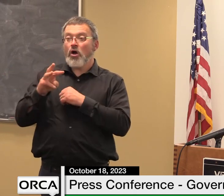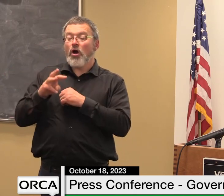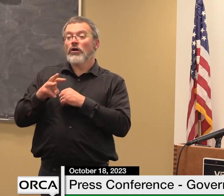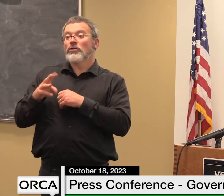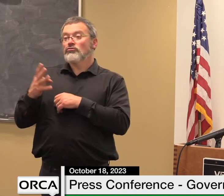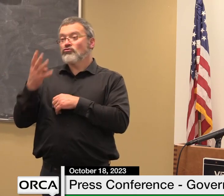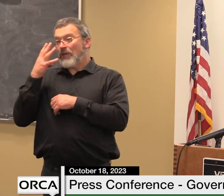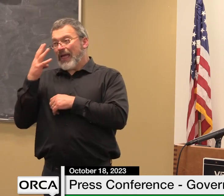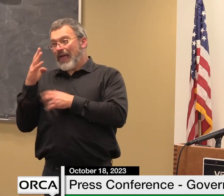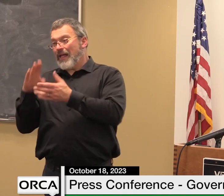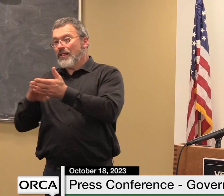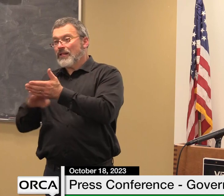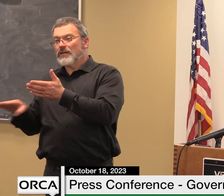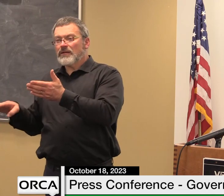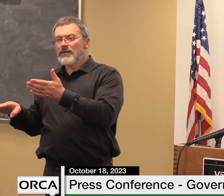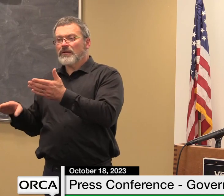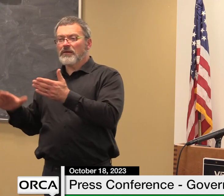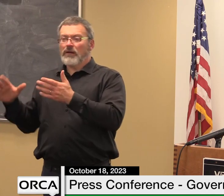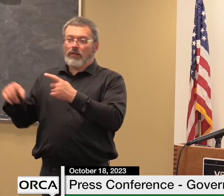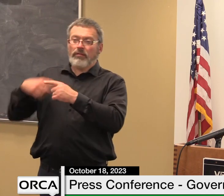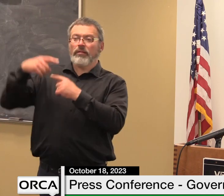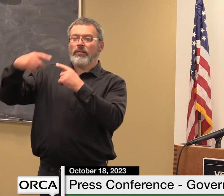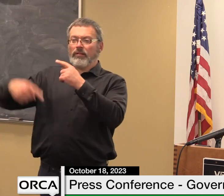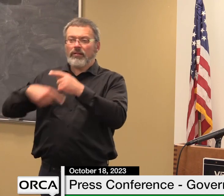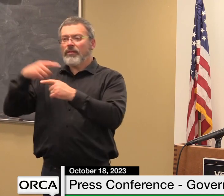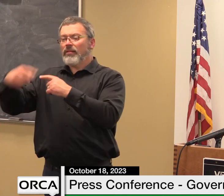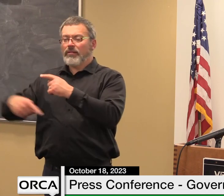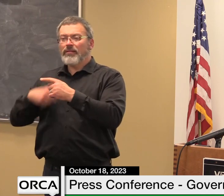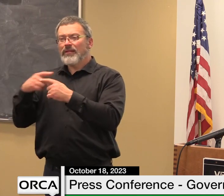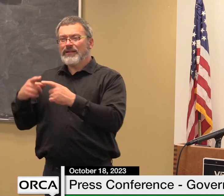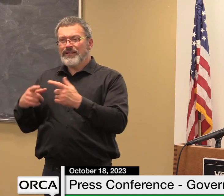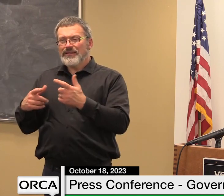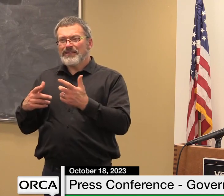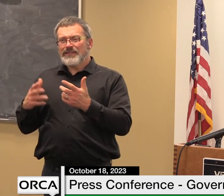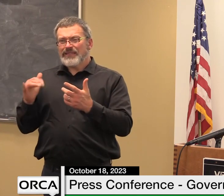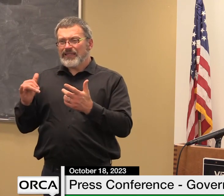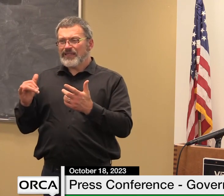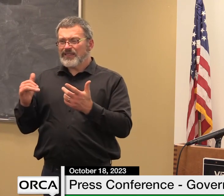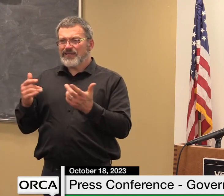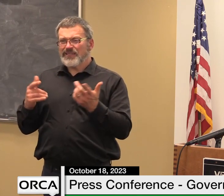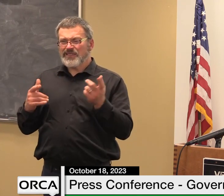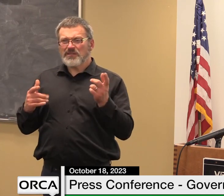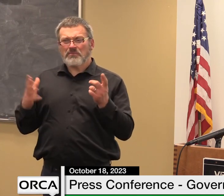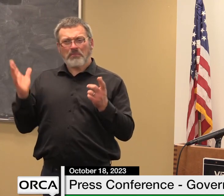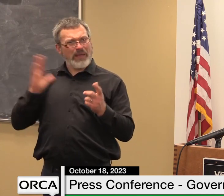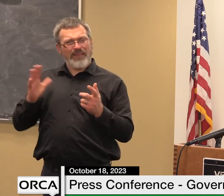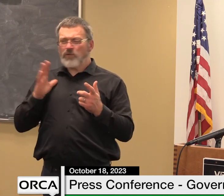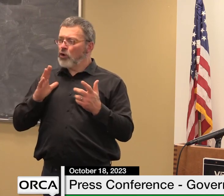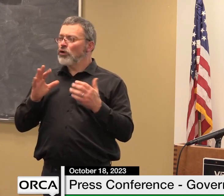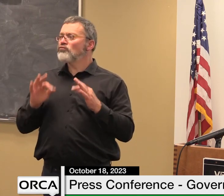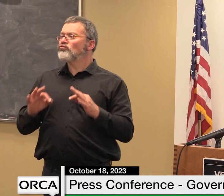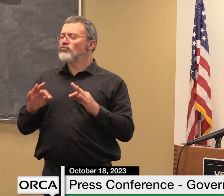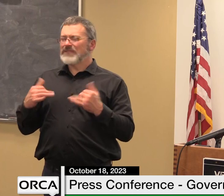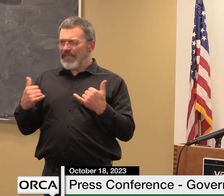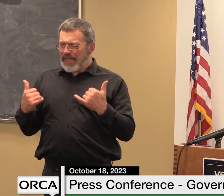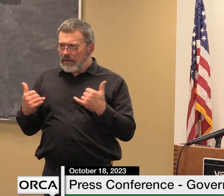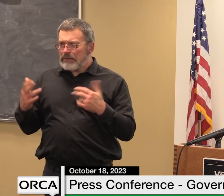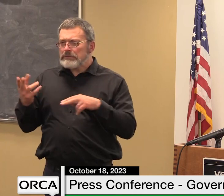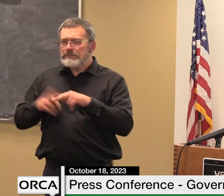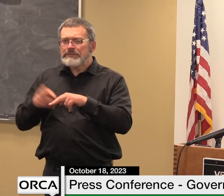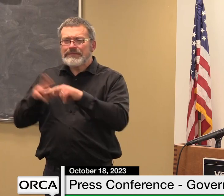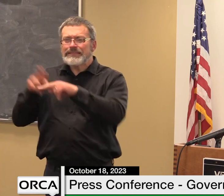less inclined to hold people for any length of time, whereas years ago that wasn't the case so much. I don't know.